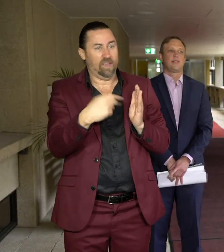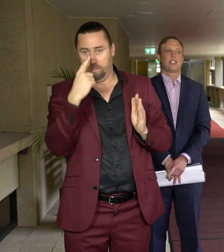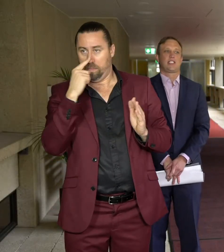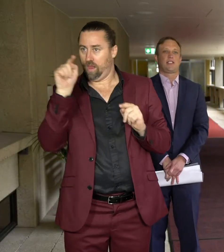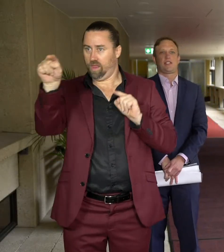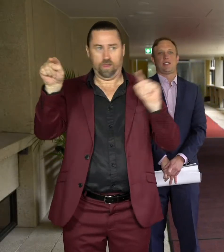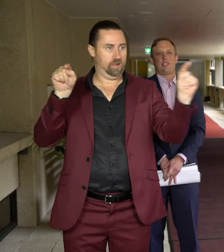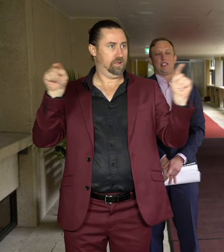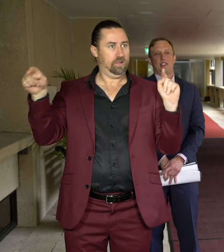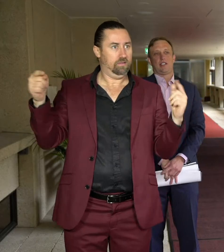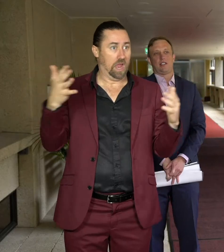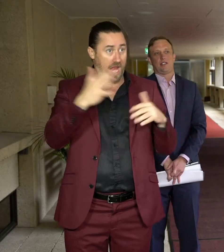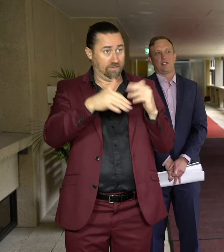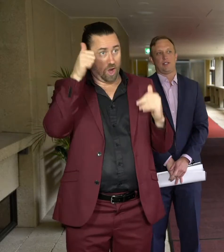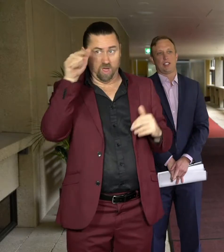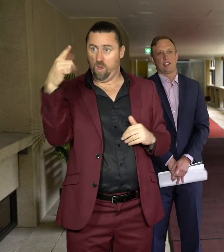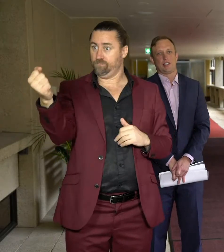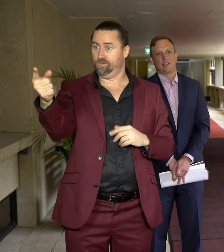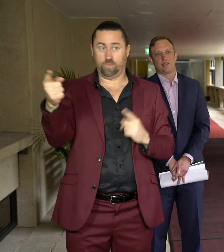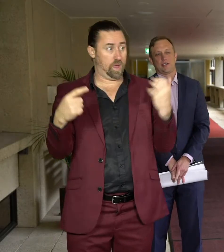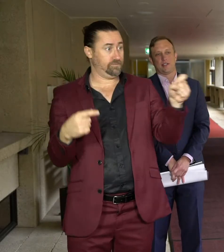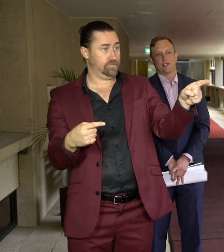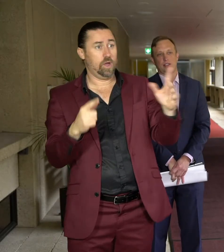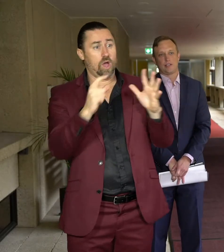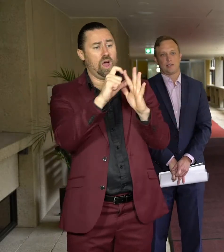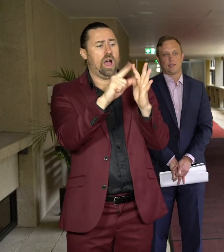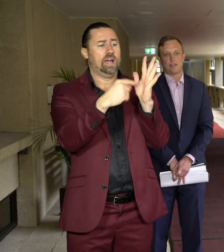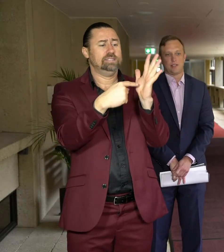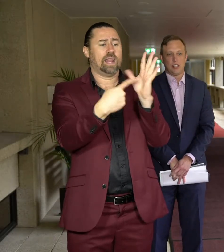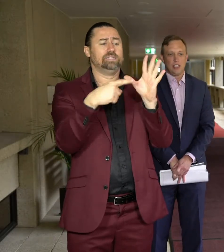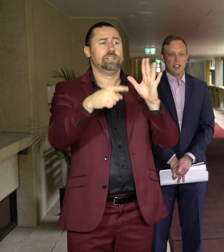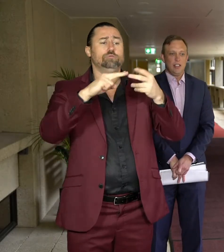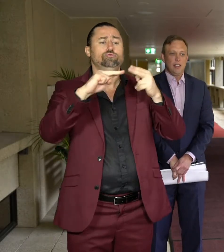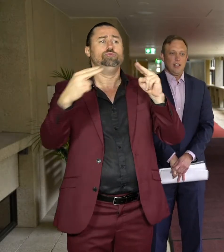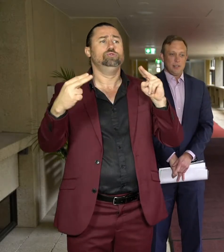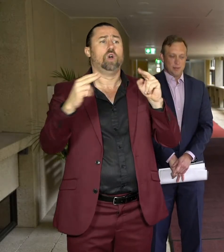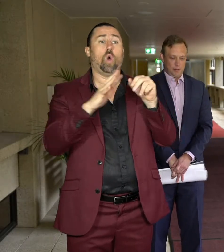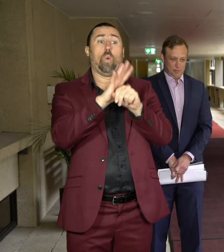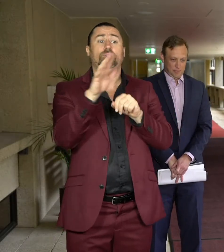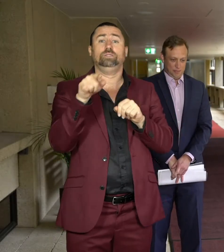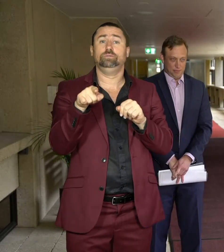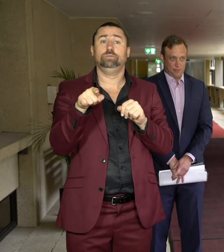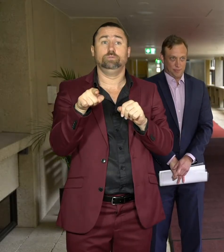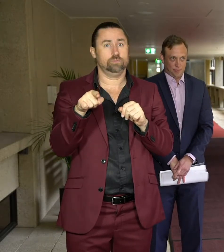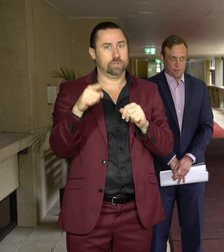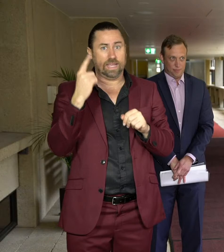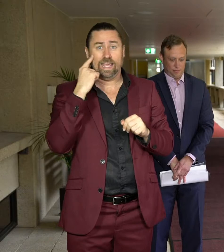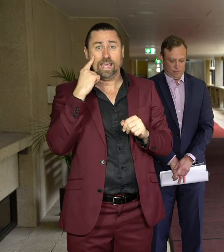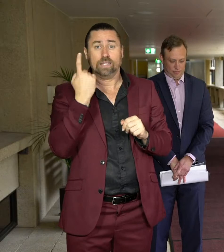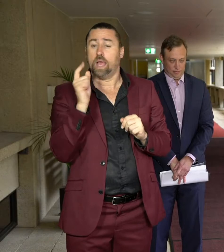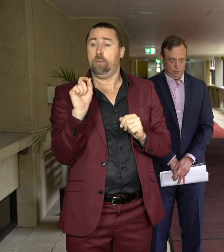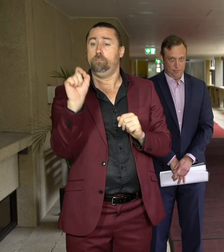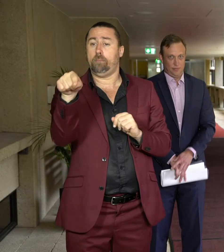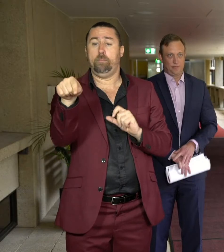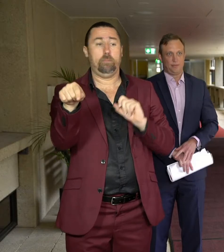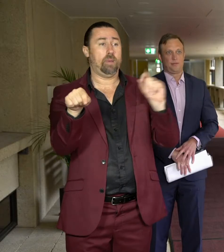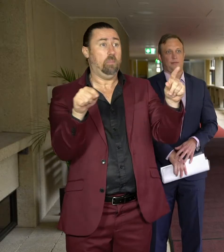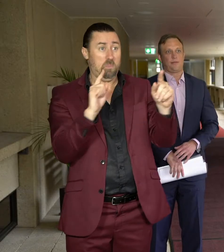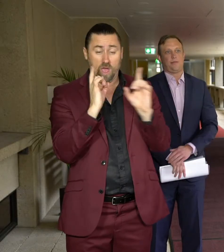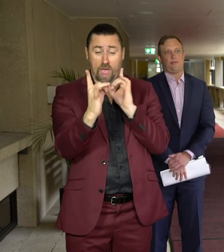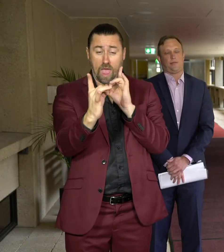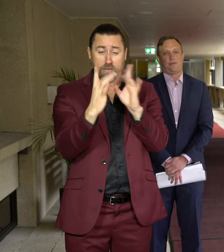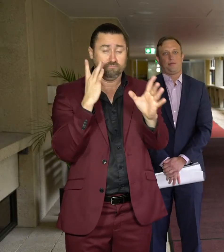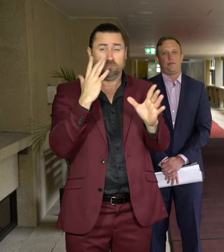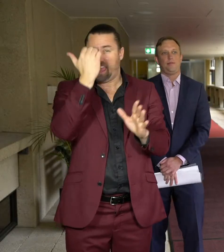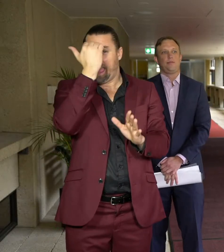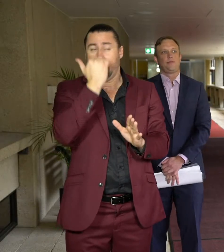people. And what we know about the Delta variant is it's very easy to transmit, fleeting contact. So